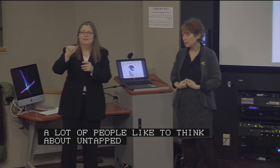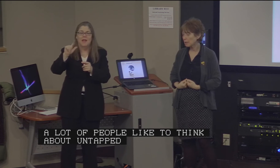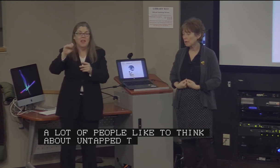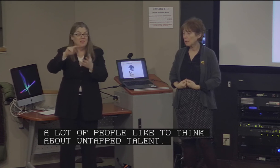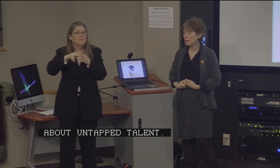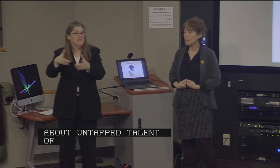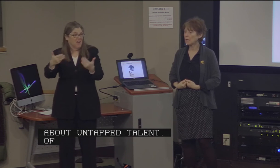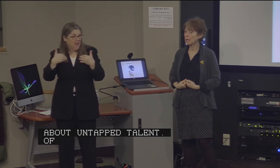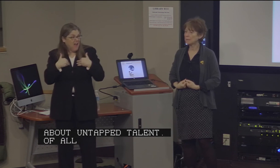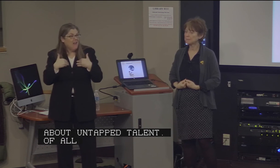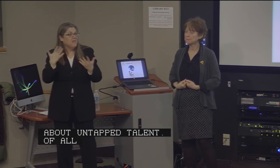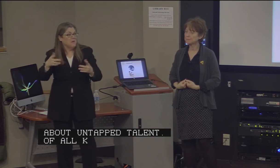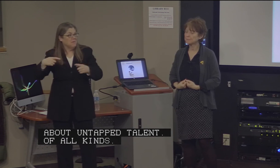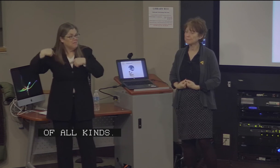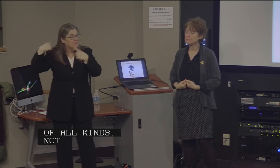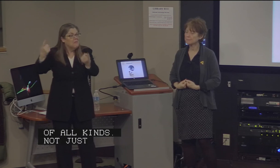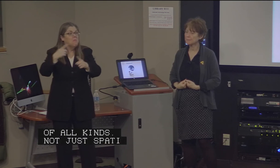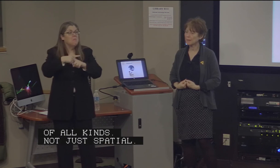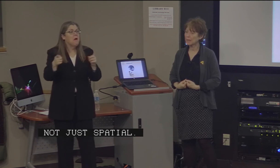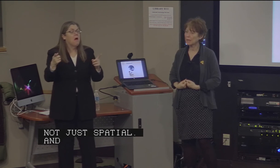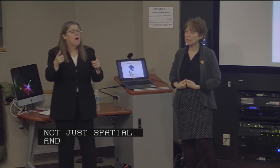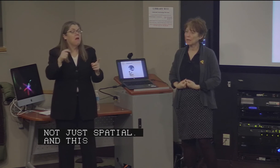it.